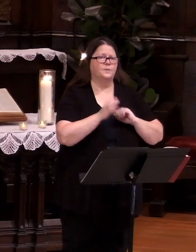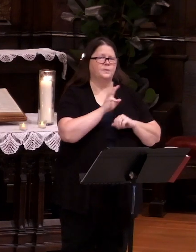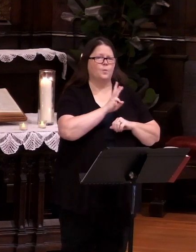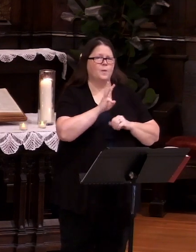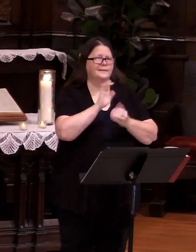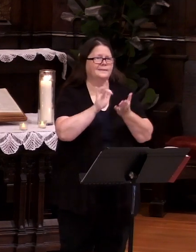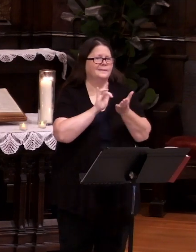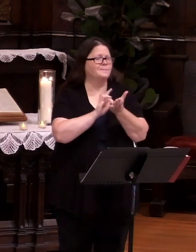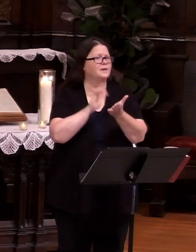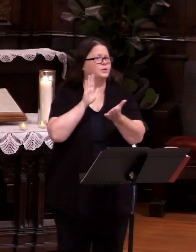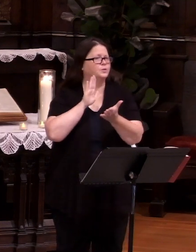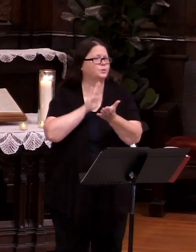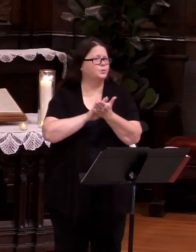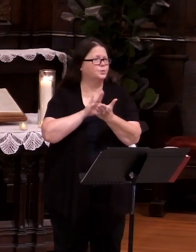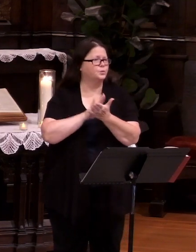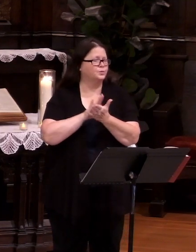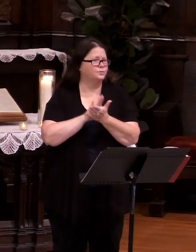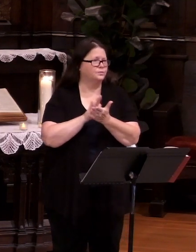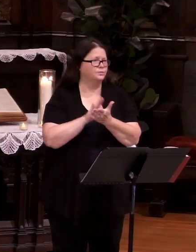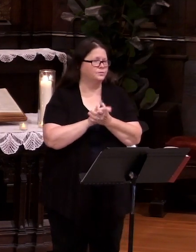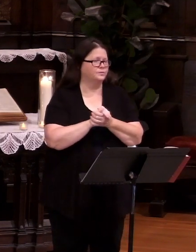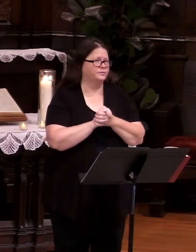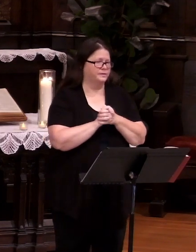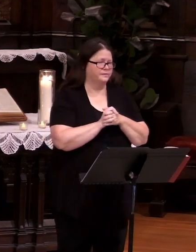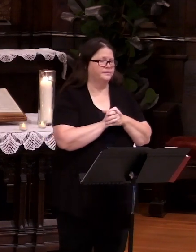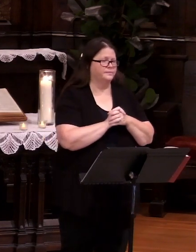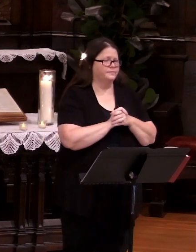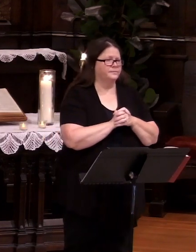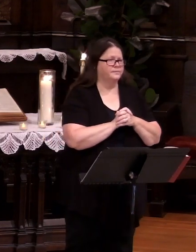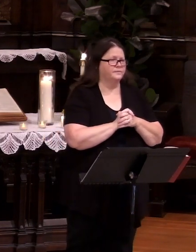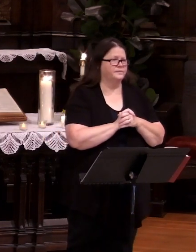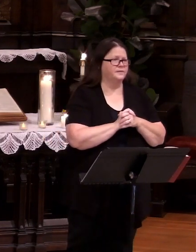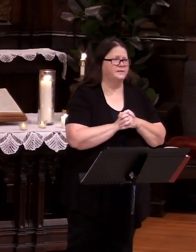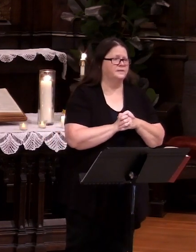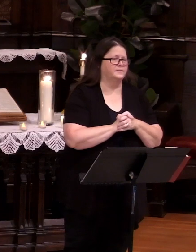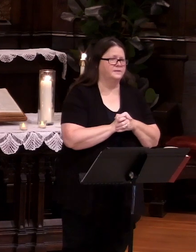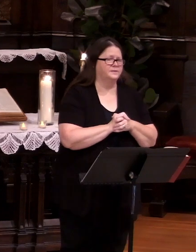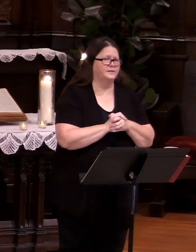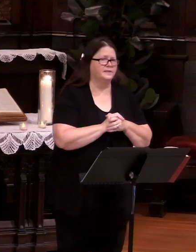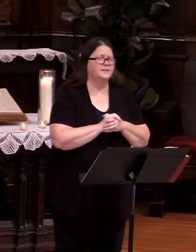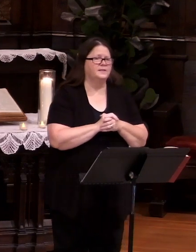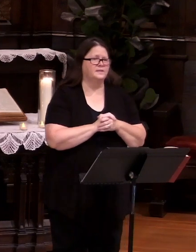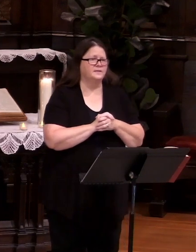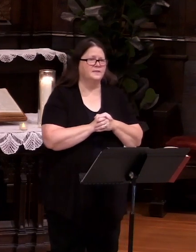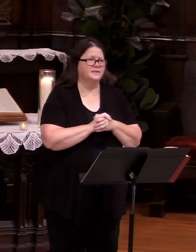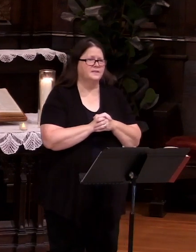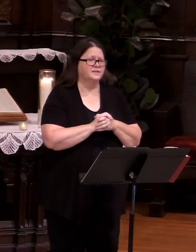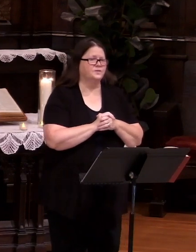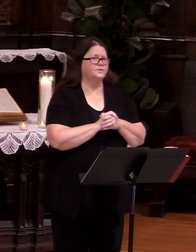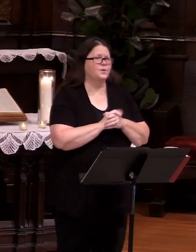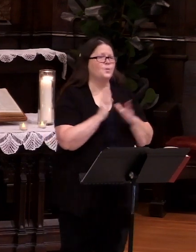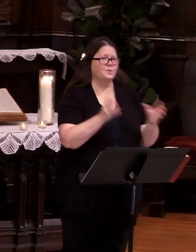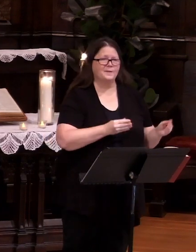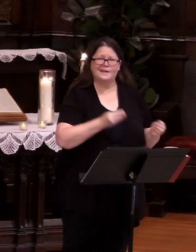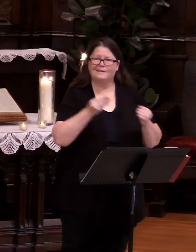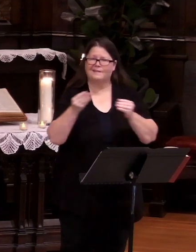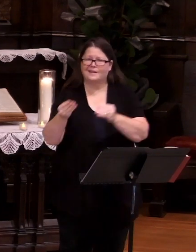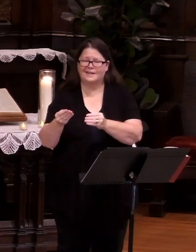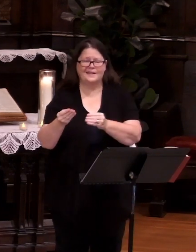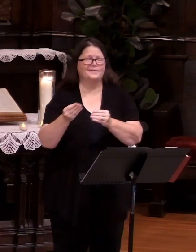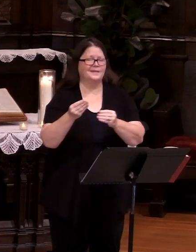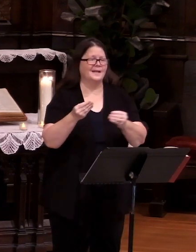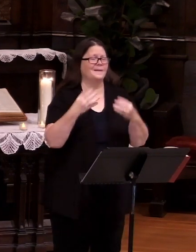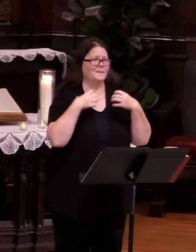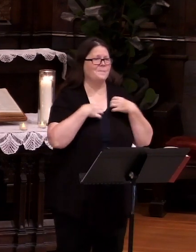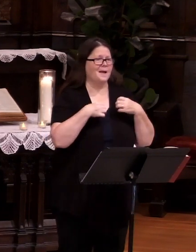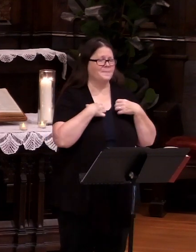and so that is how we will begin to get those backpacks into into the hands and onto the